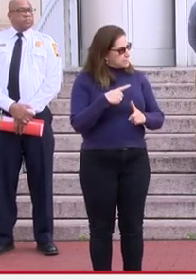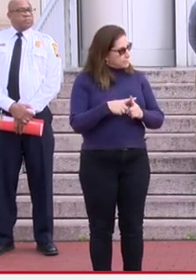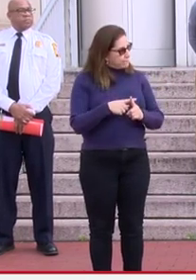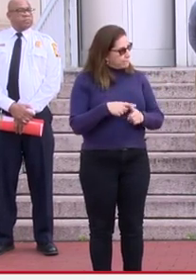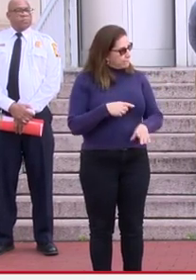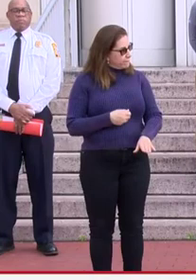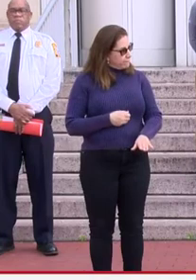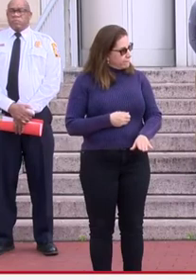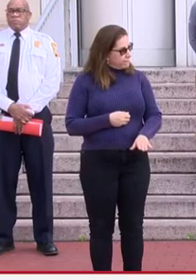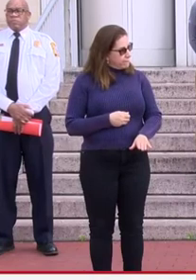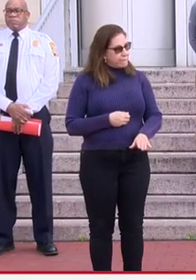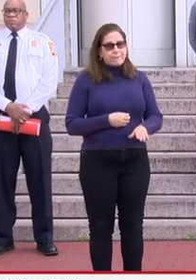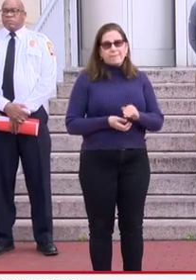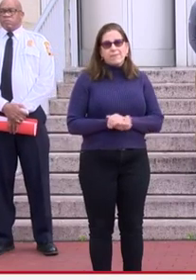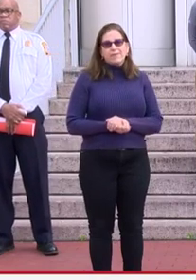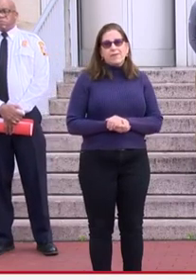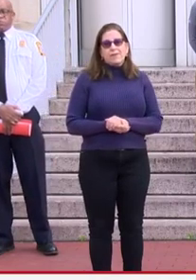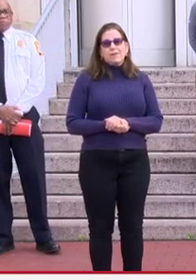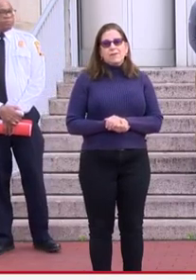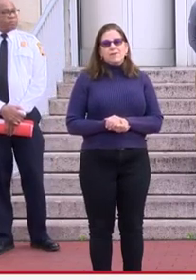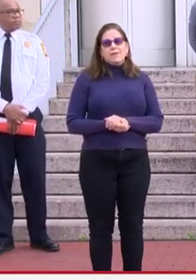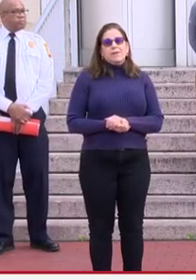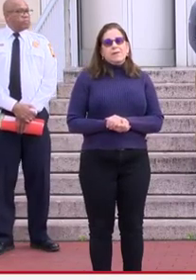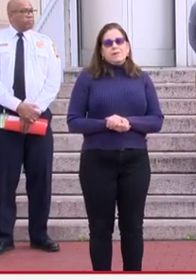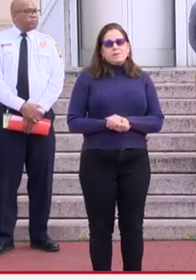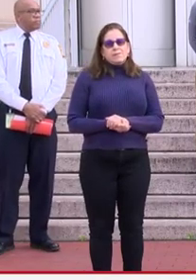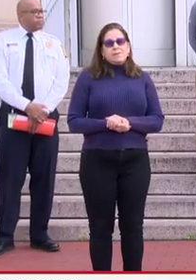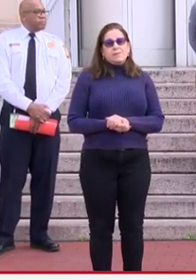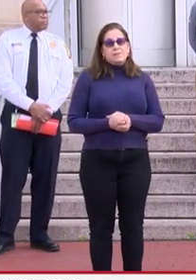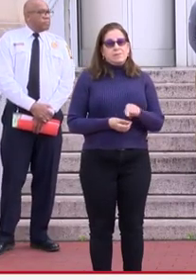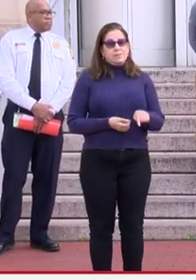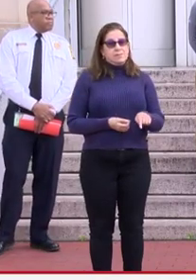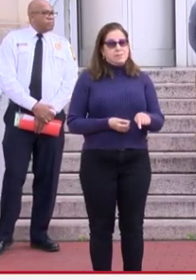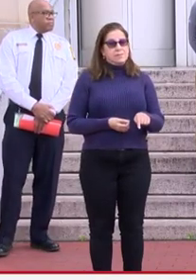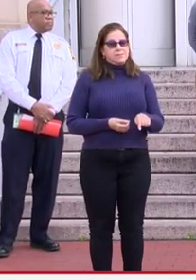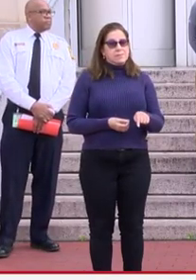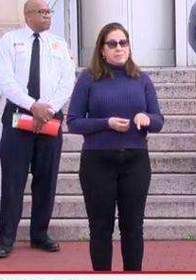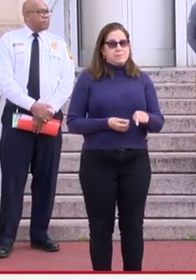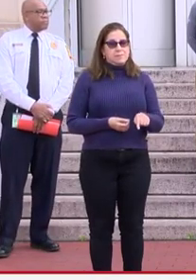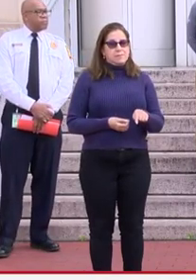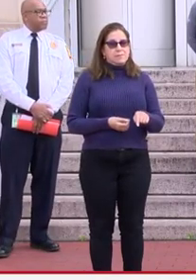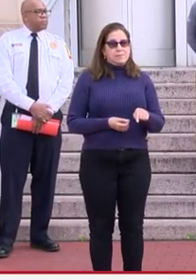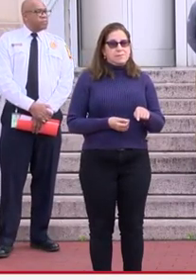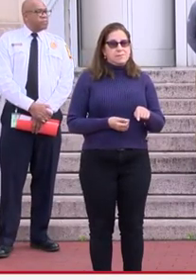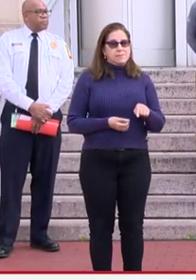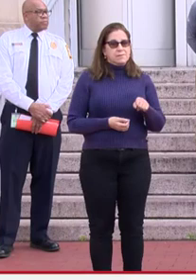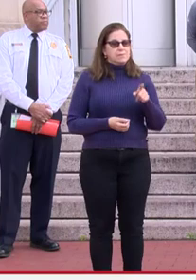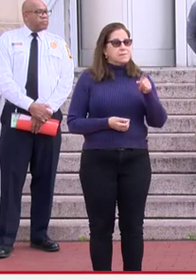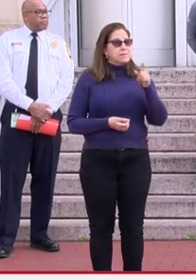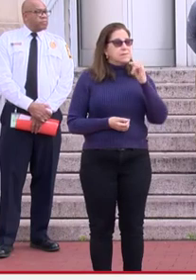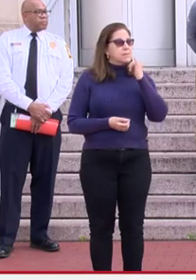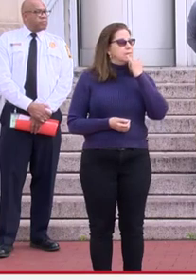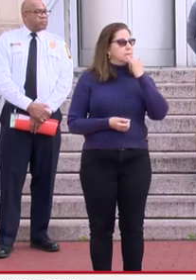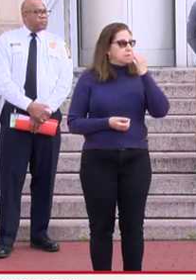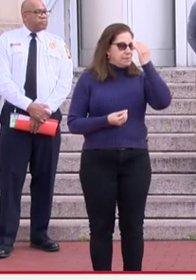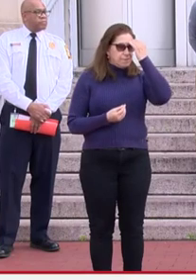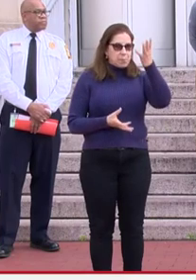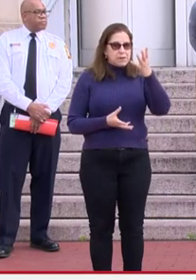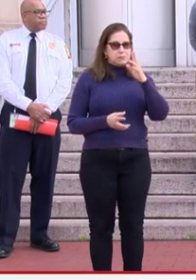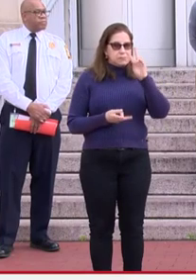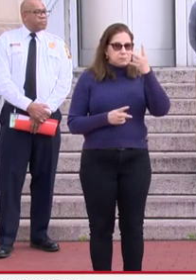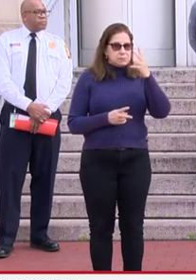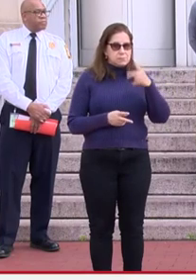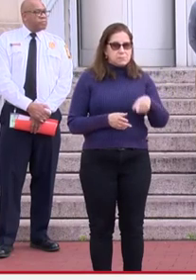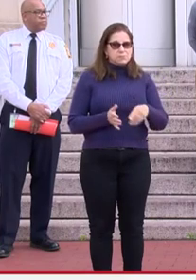was reported, fortunately, based on some misinformation. And the student